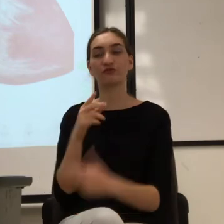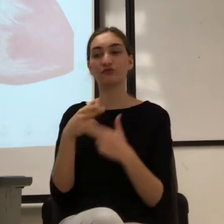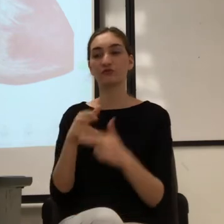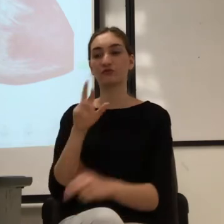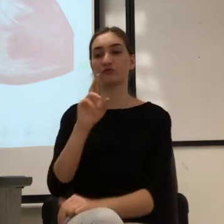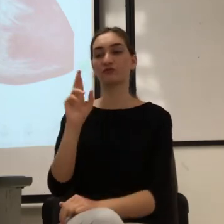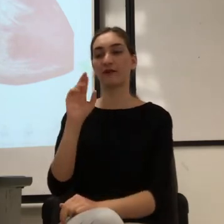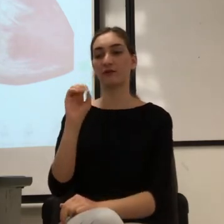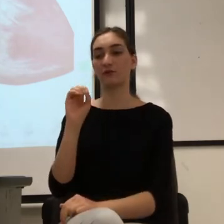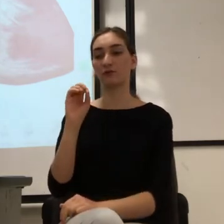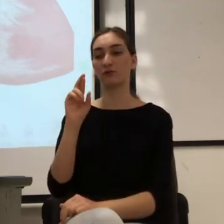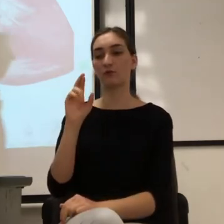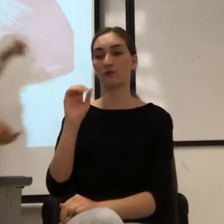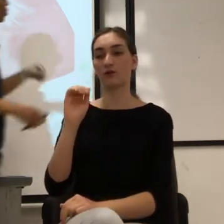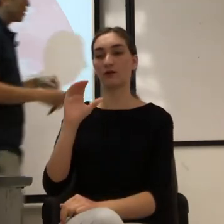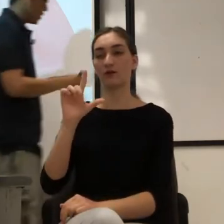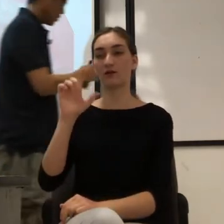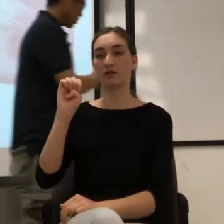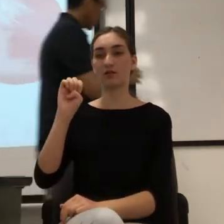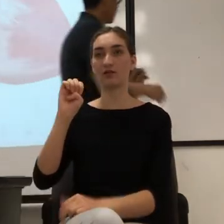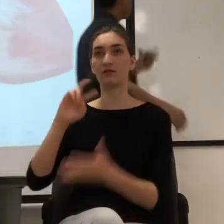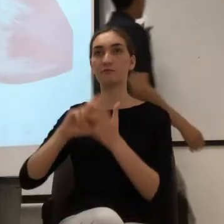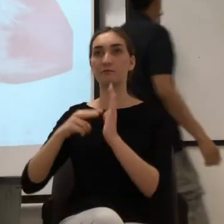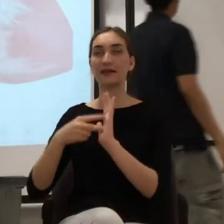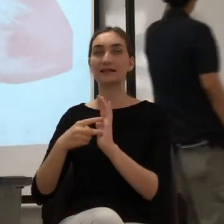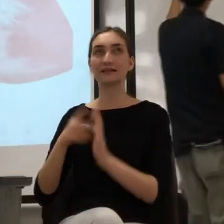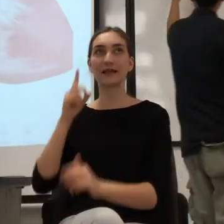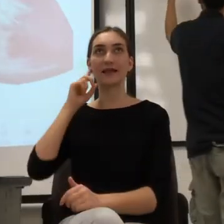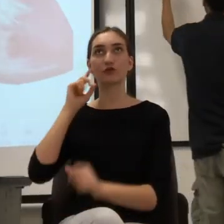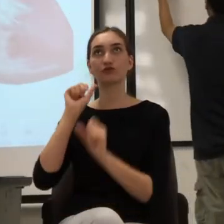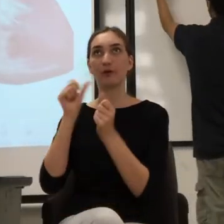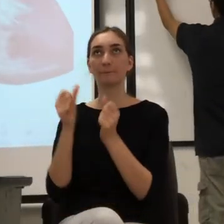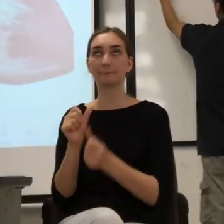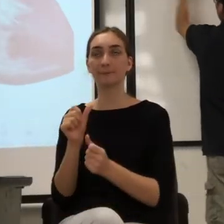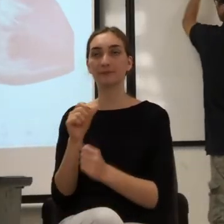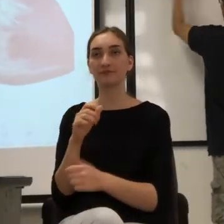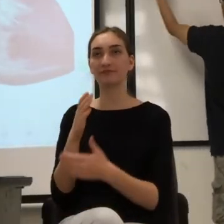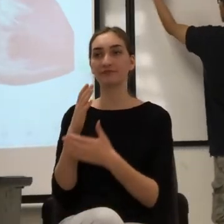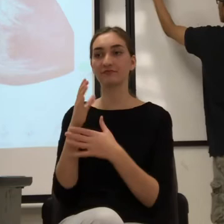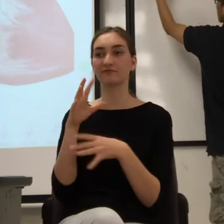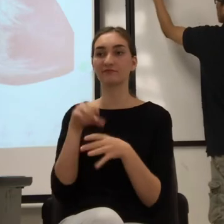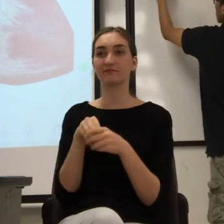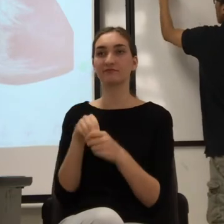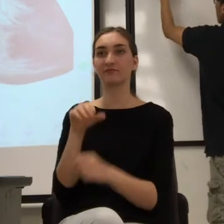And auricle means ear shape. It's basically a part of the right atrium.